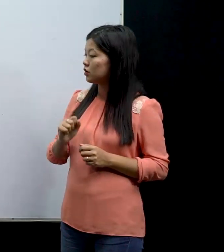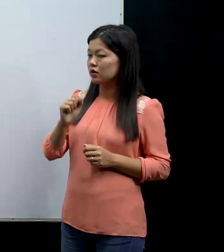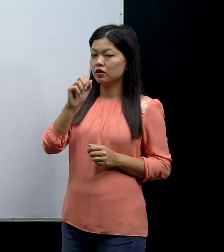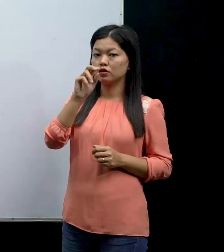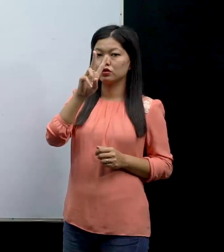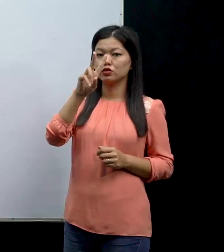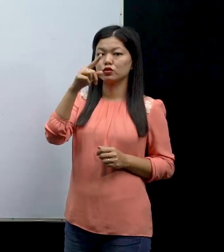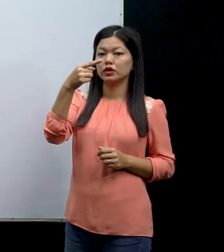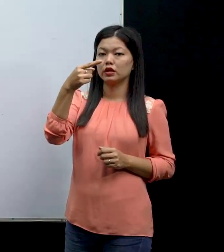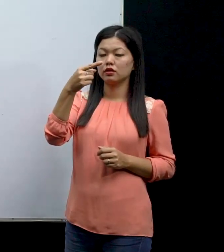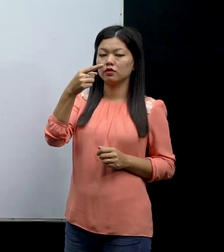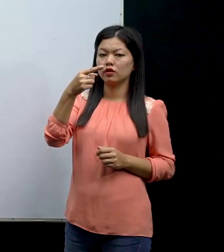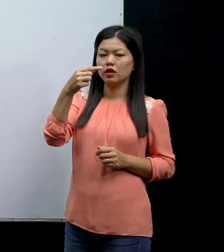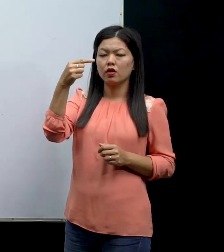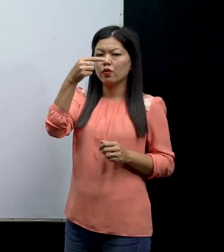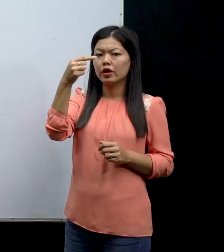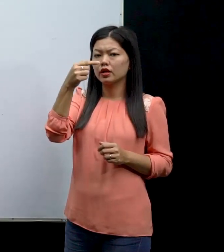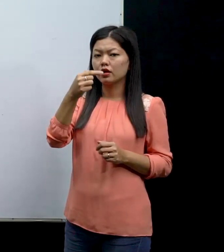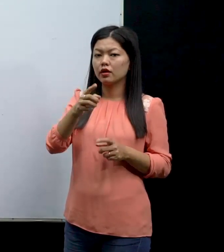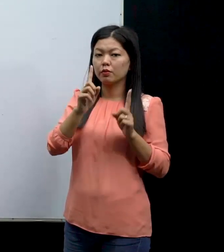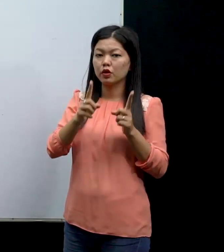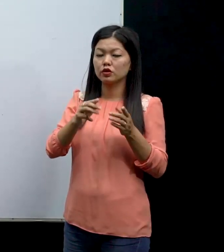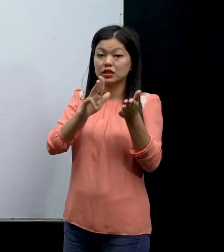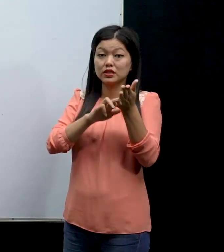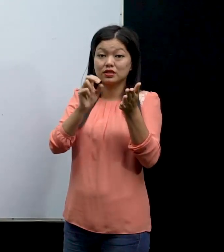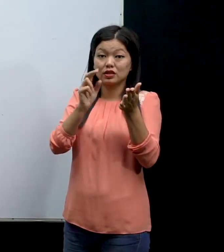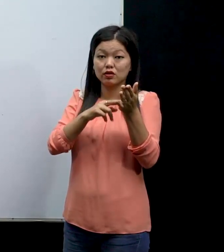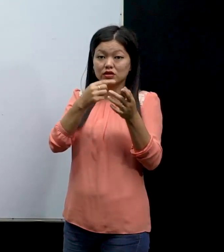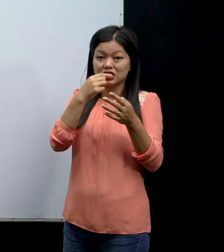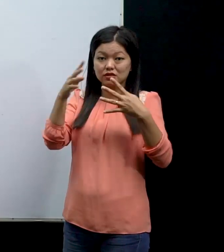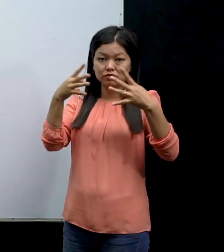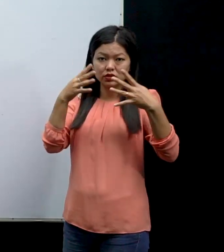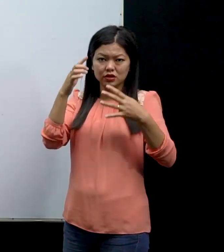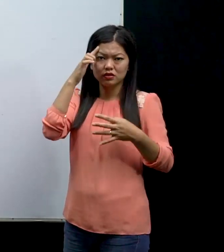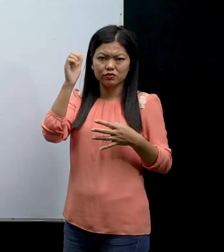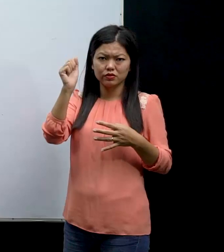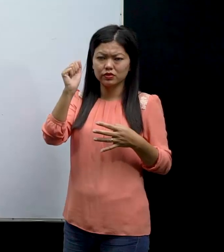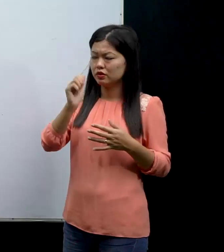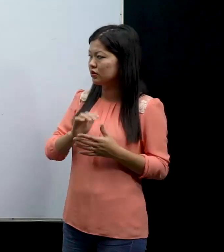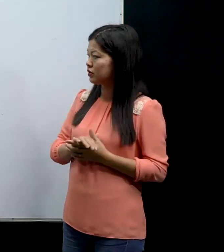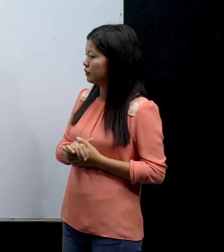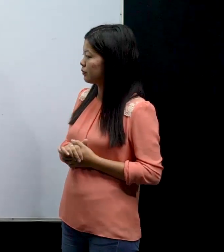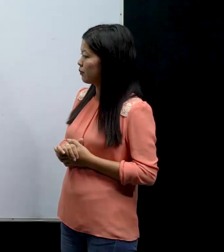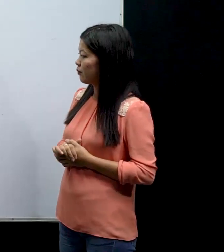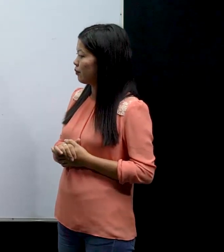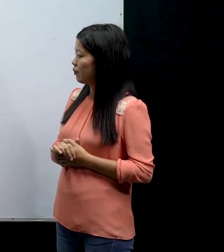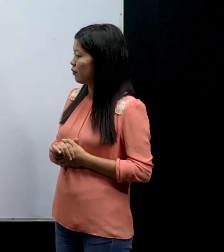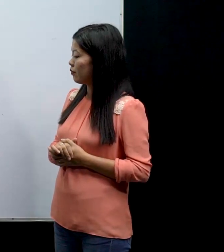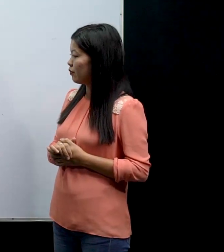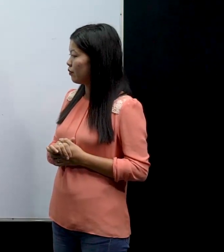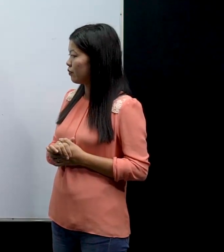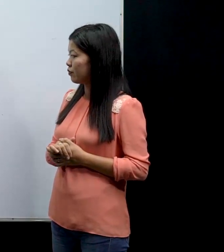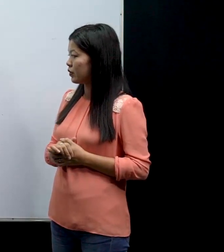2 negative charge ions, clear? So just now we have studied this one, right? Now this is sodium and this